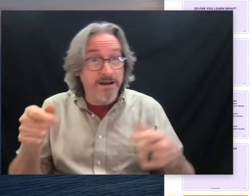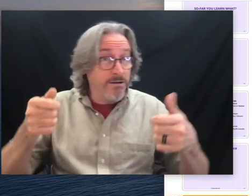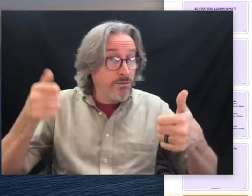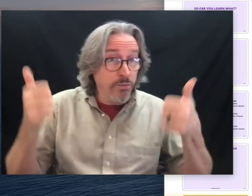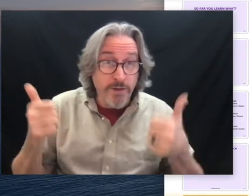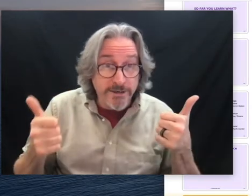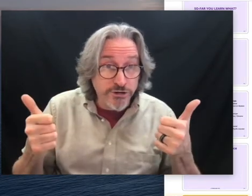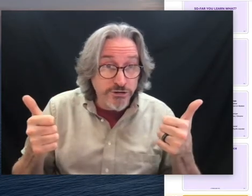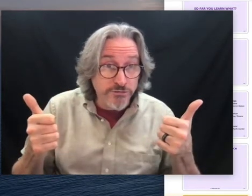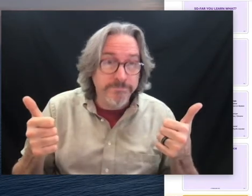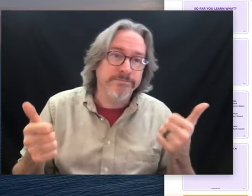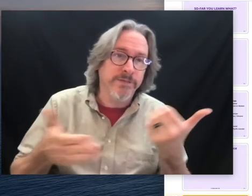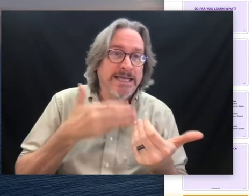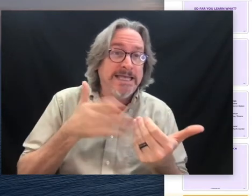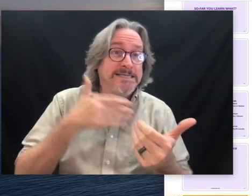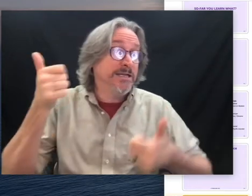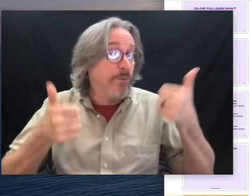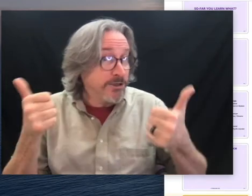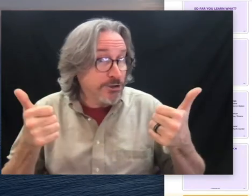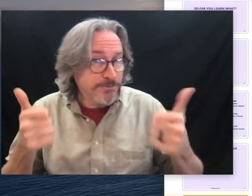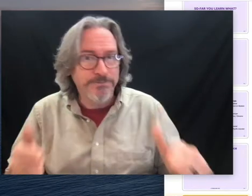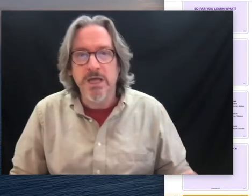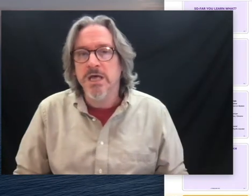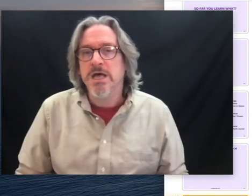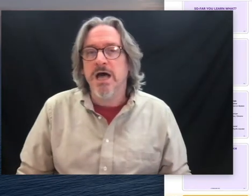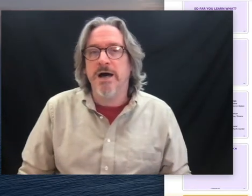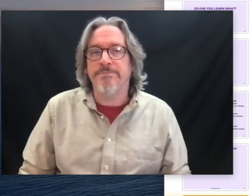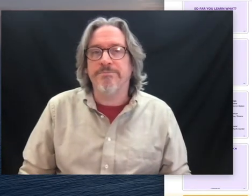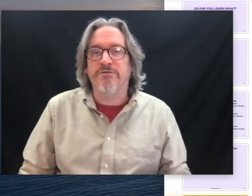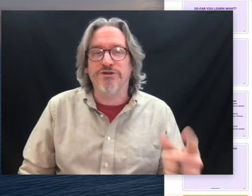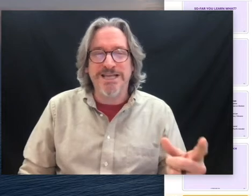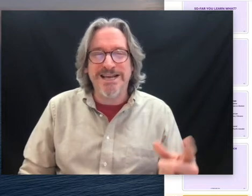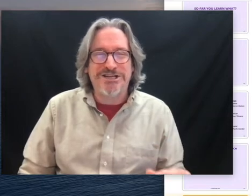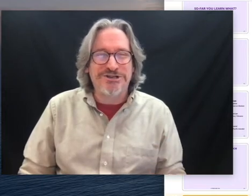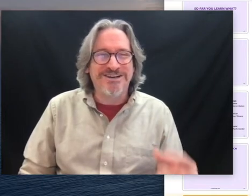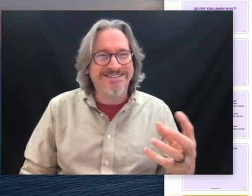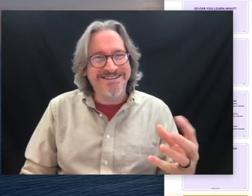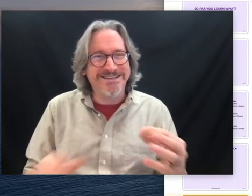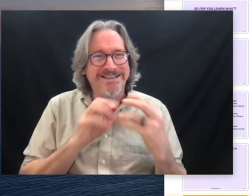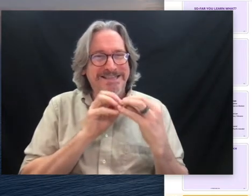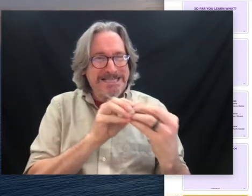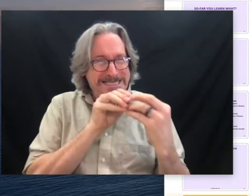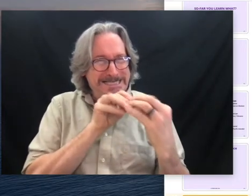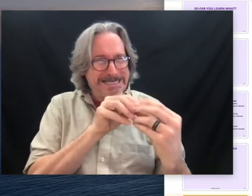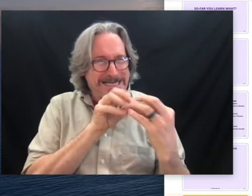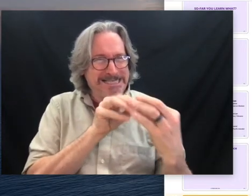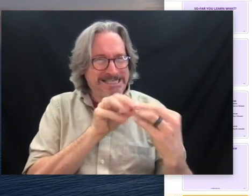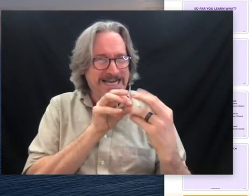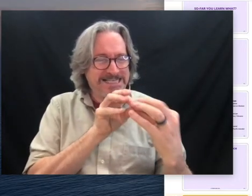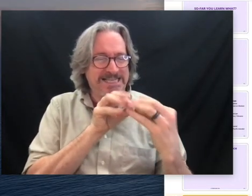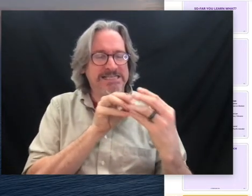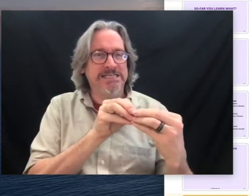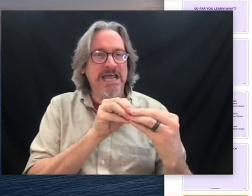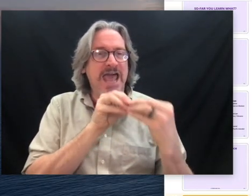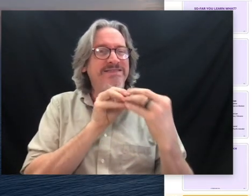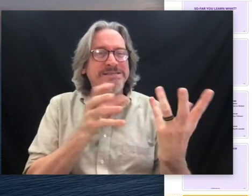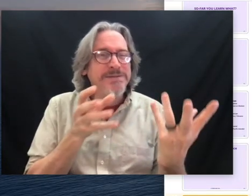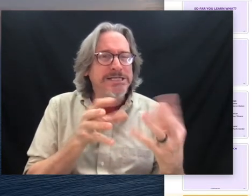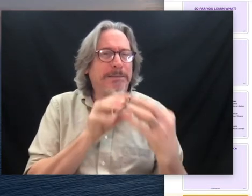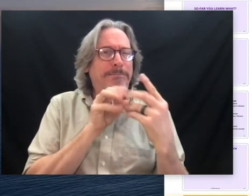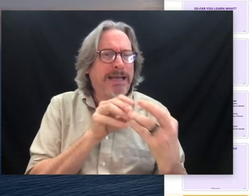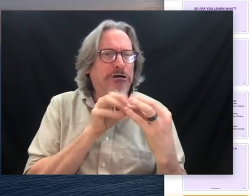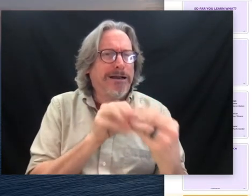that, which, like easy which. For teenager, he signs this, and